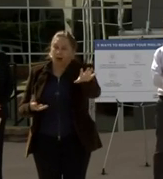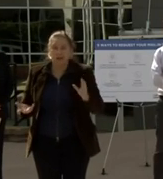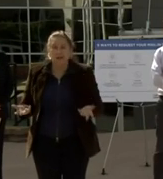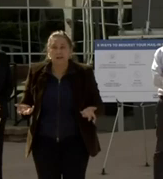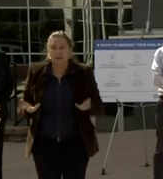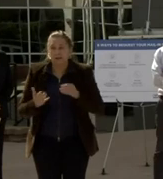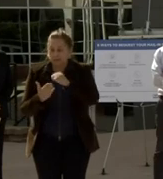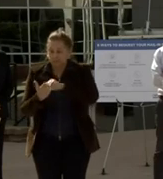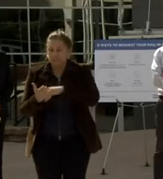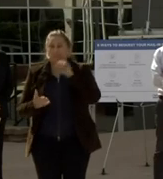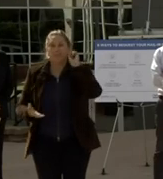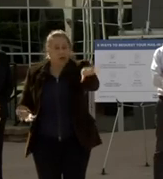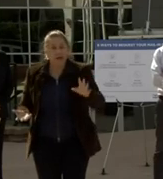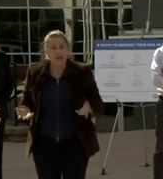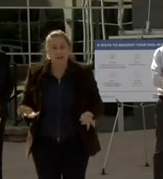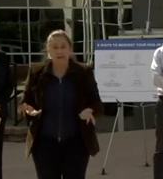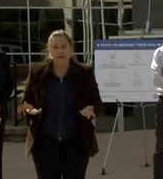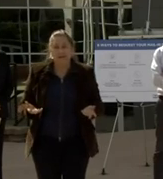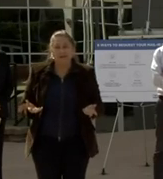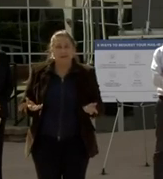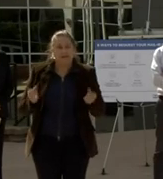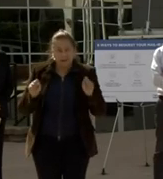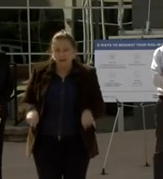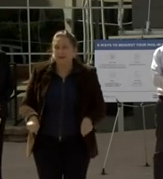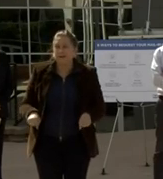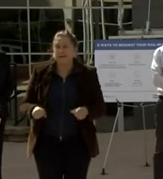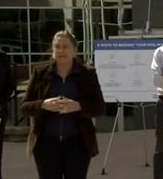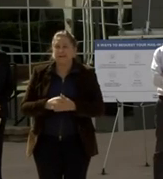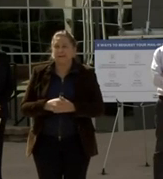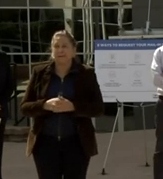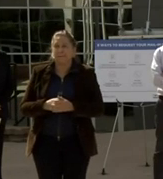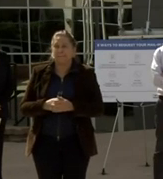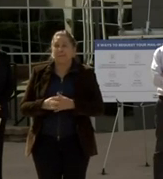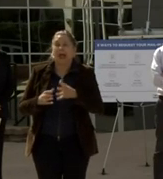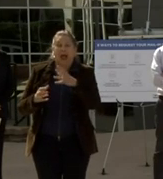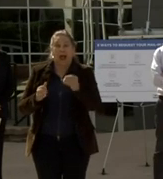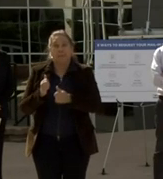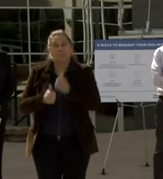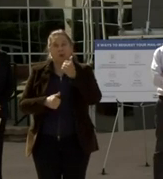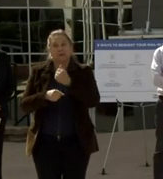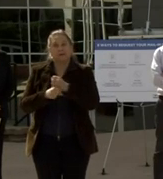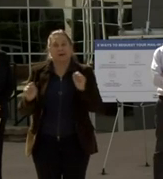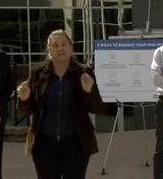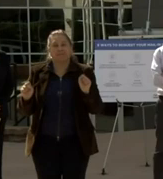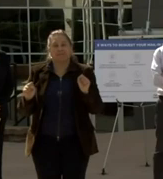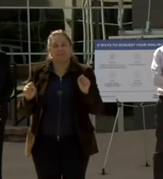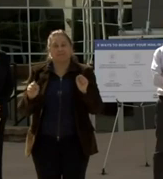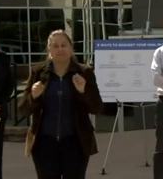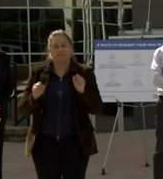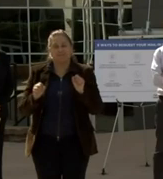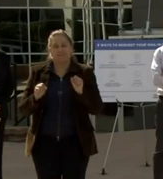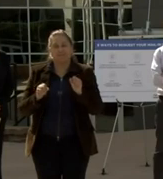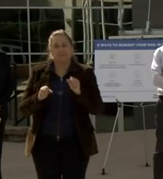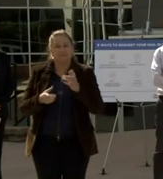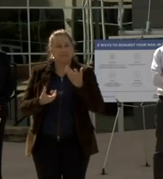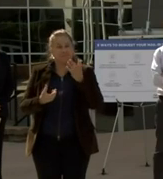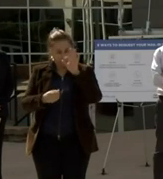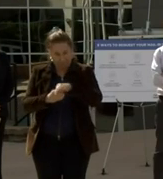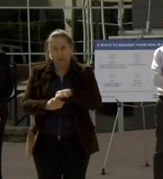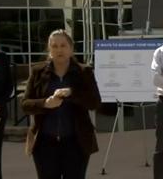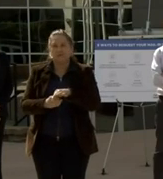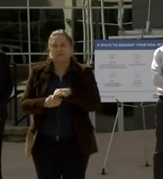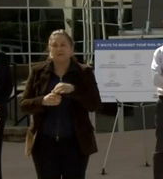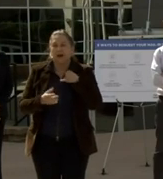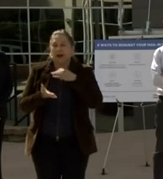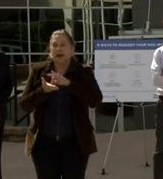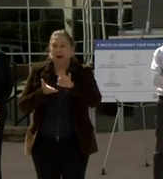ballot in is by far the safest way to vote, and will be counted. Today is not too early to